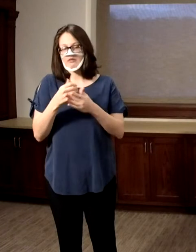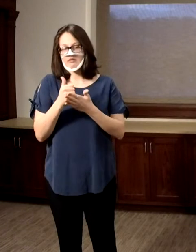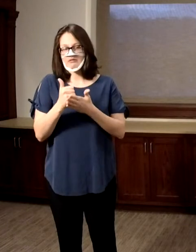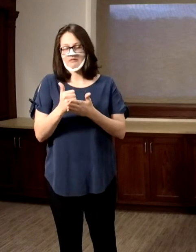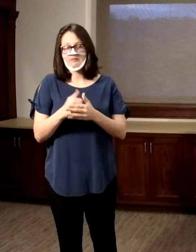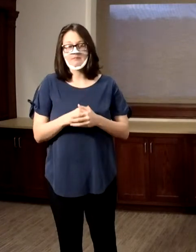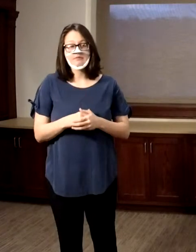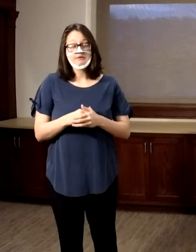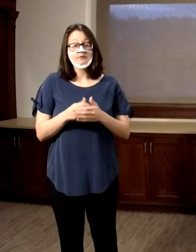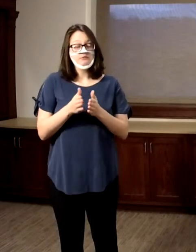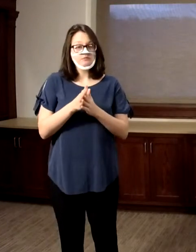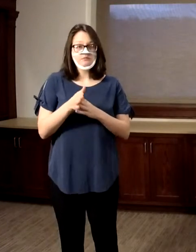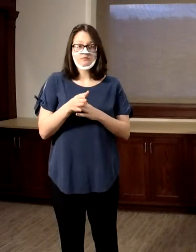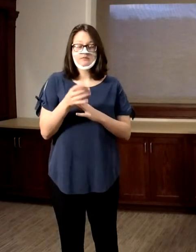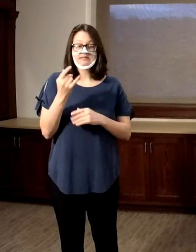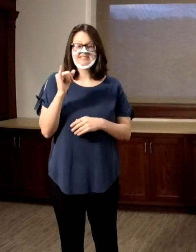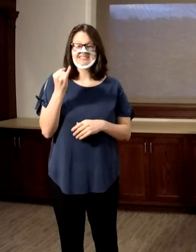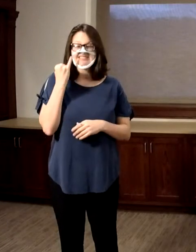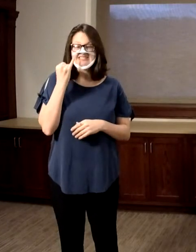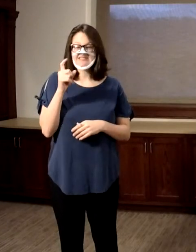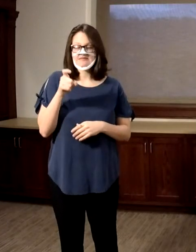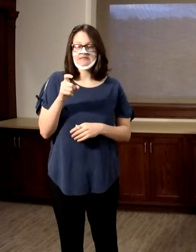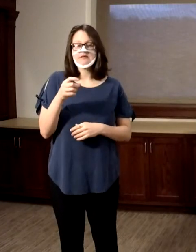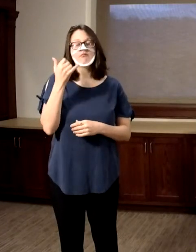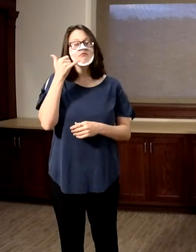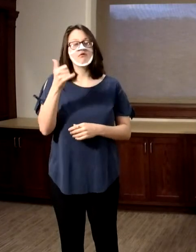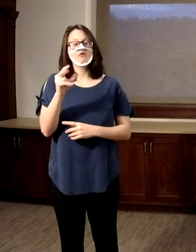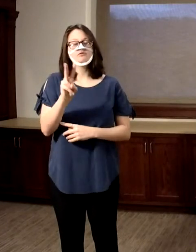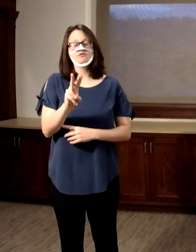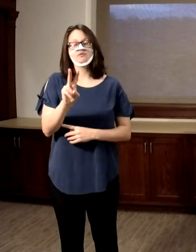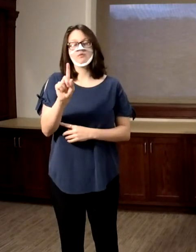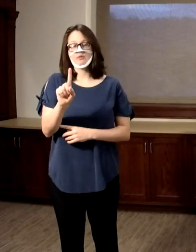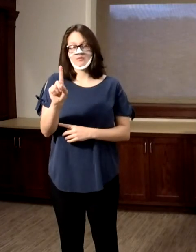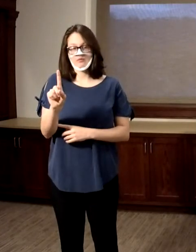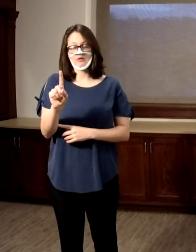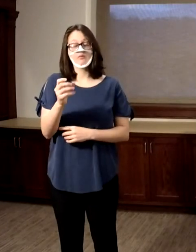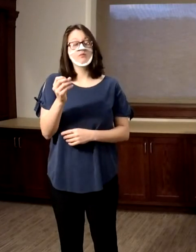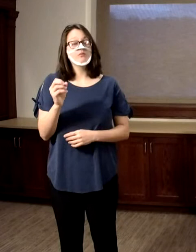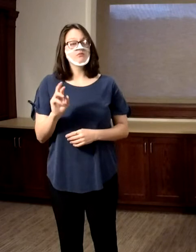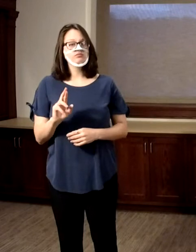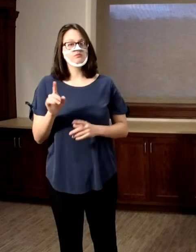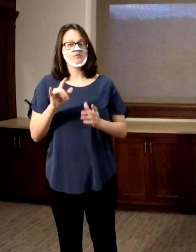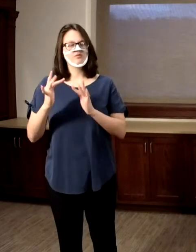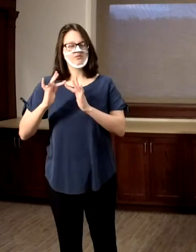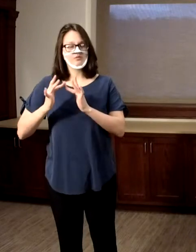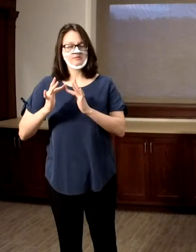call 211 or to go to the website of